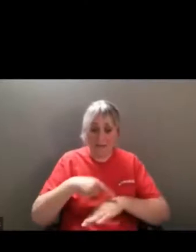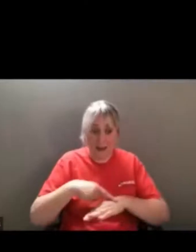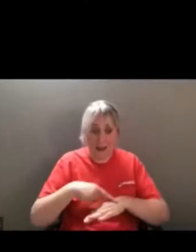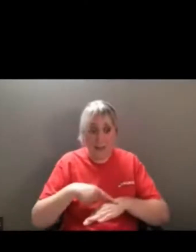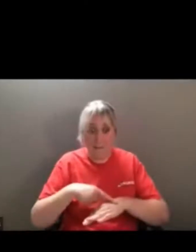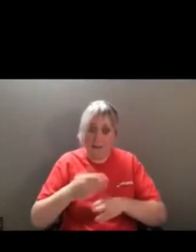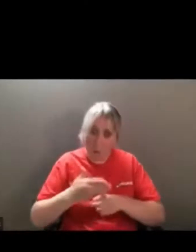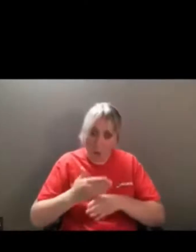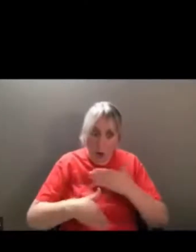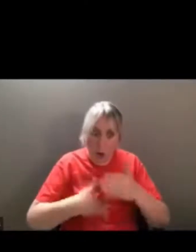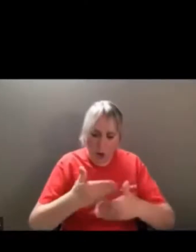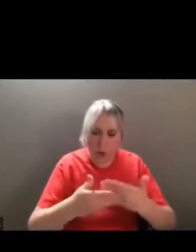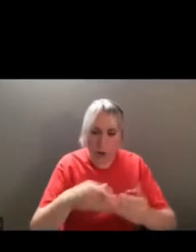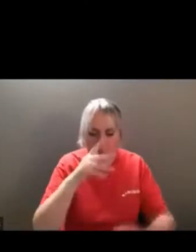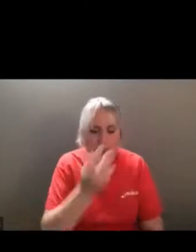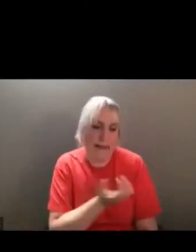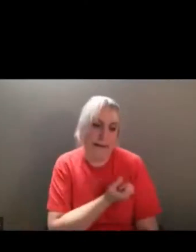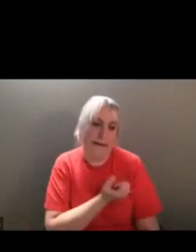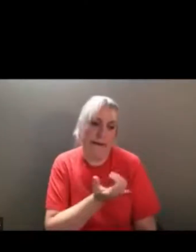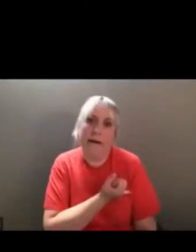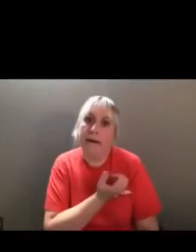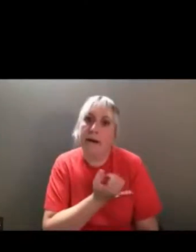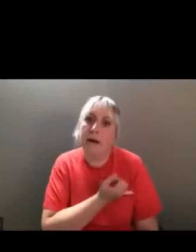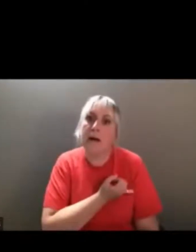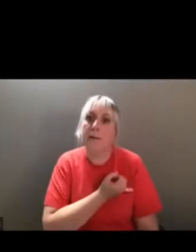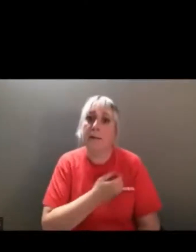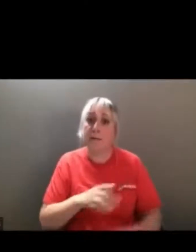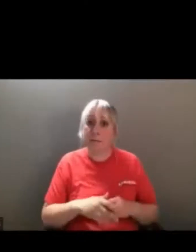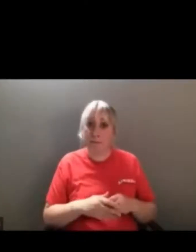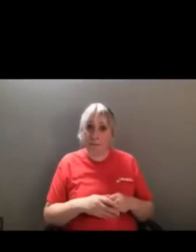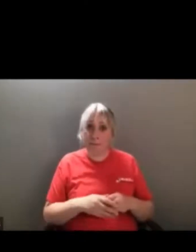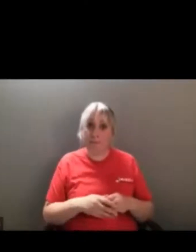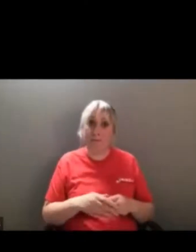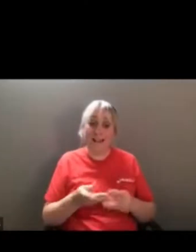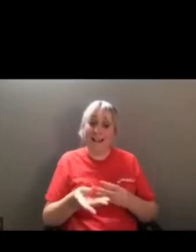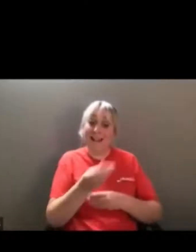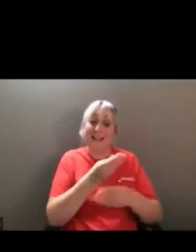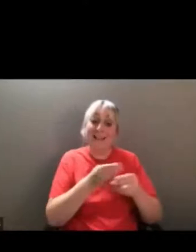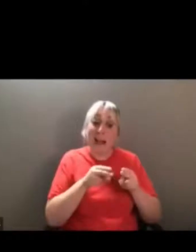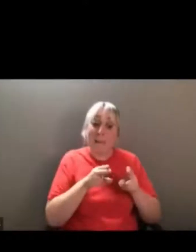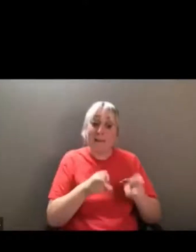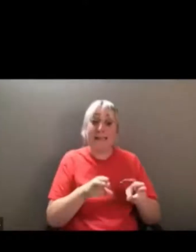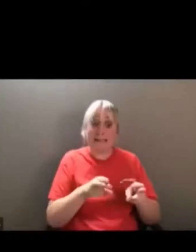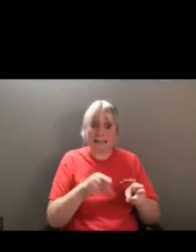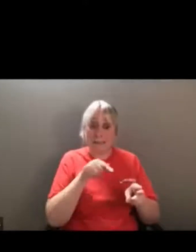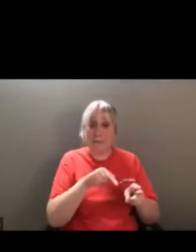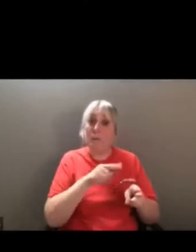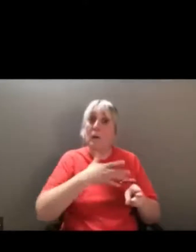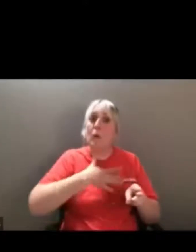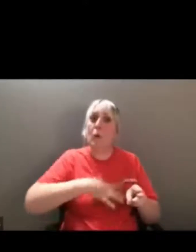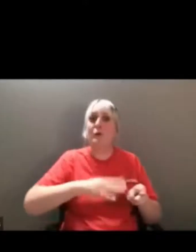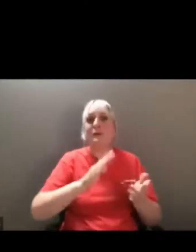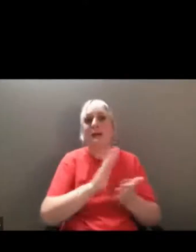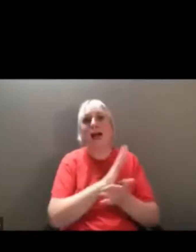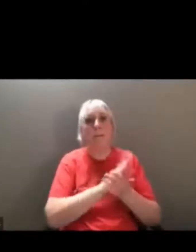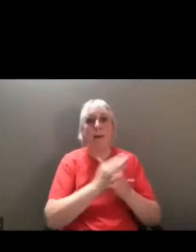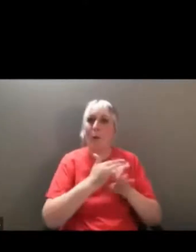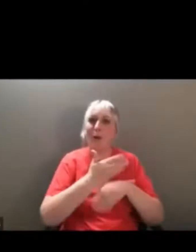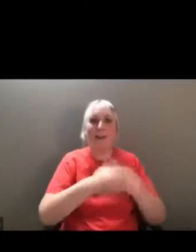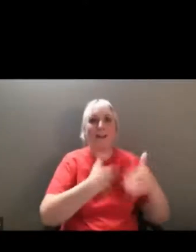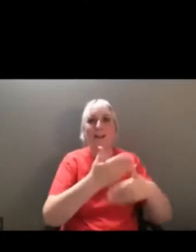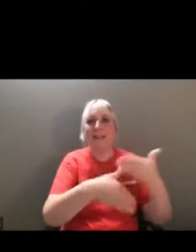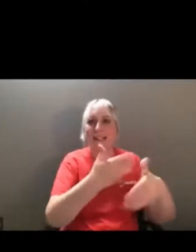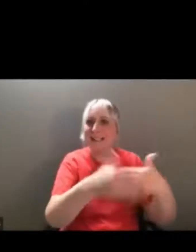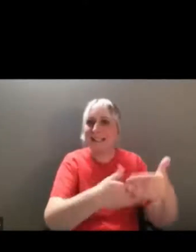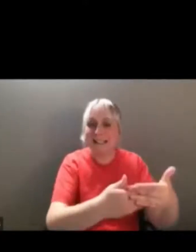wants contented workers to exploit in the same way that a farmer wants contented cows. Workers cannot be expected to labour with